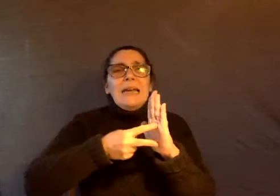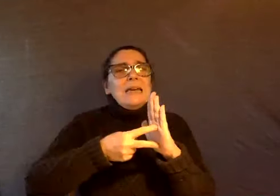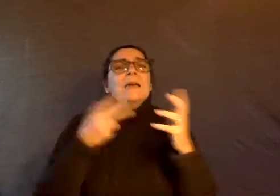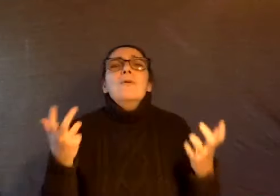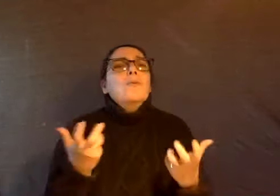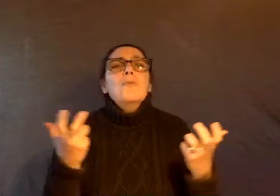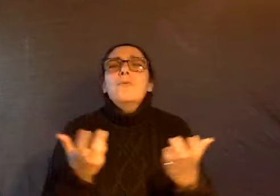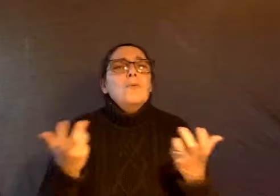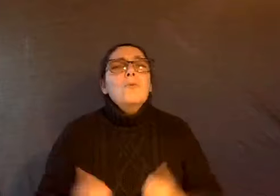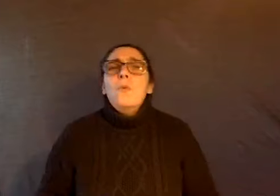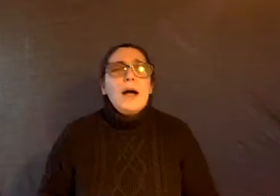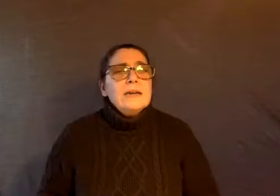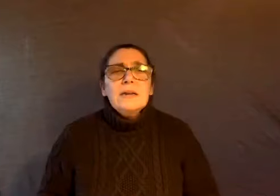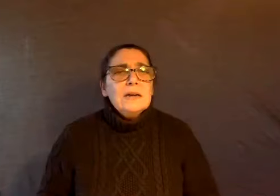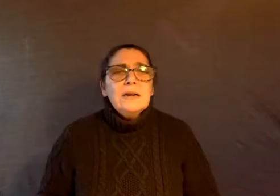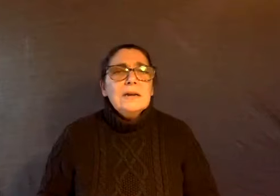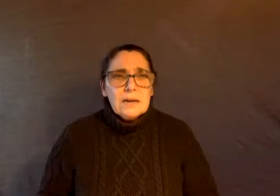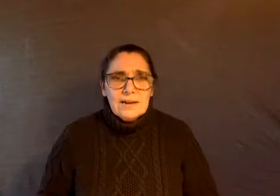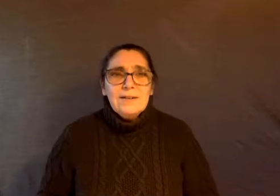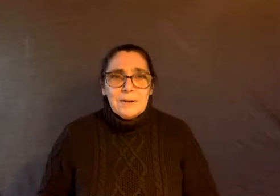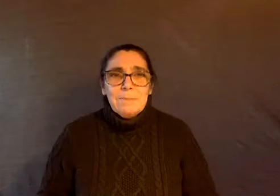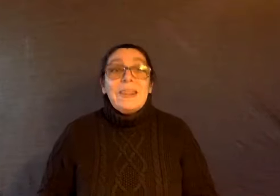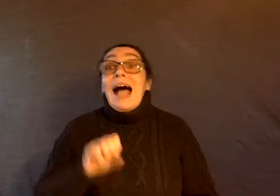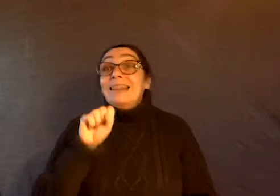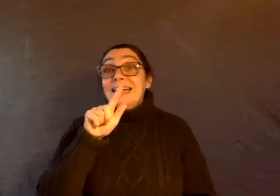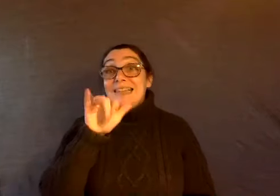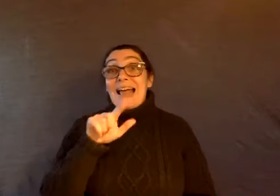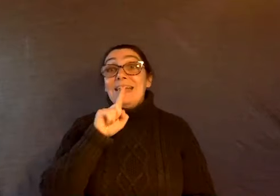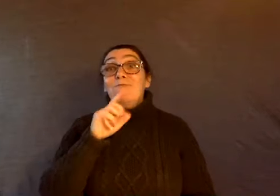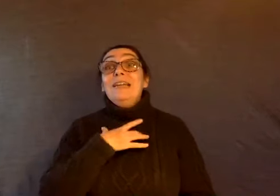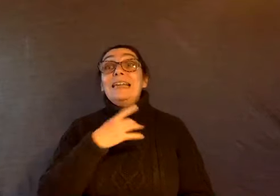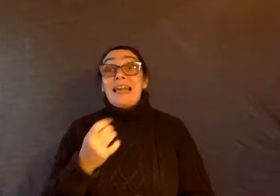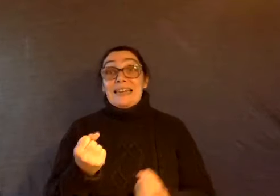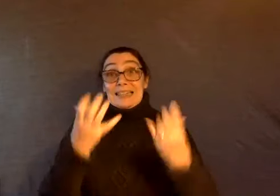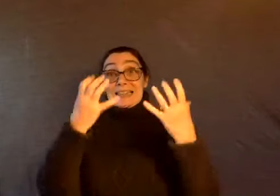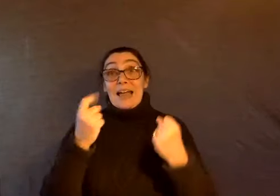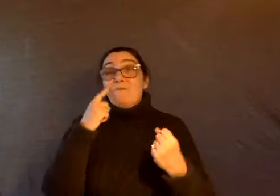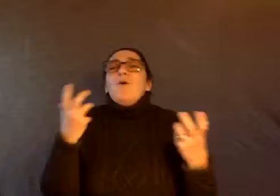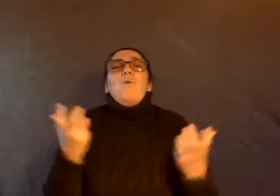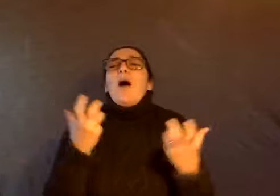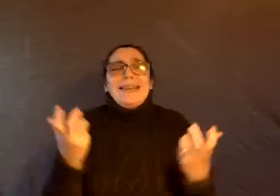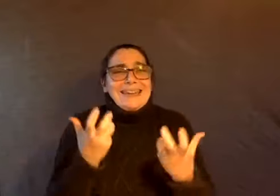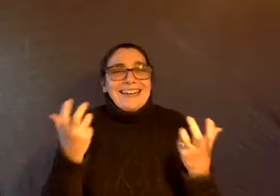Mean what? I think Sally really likes the sign for what.